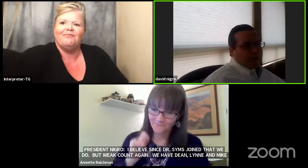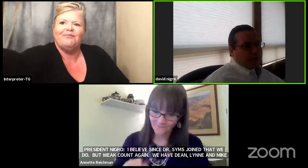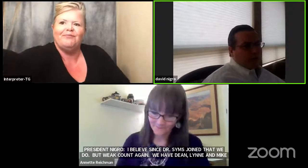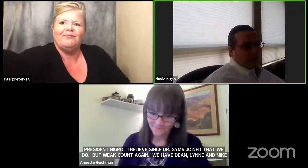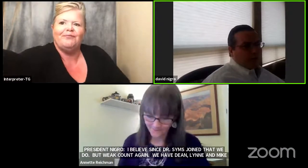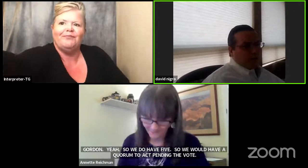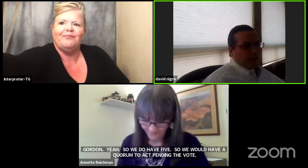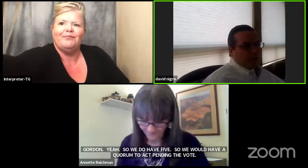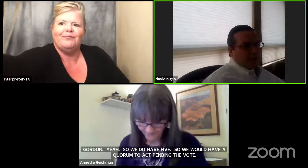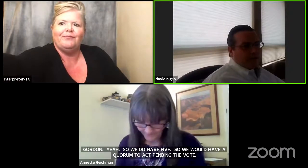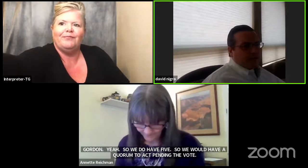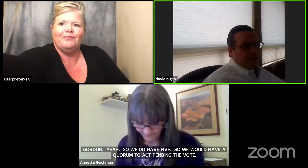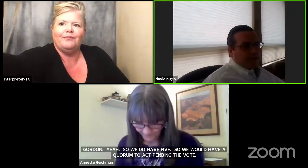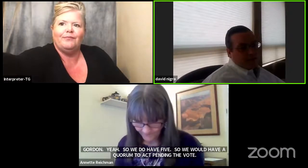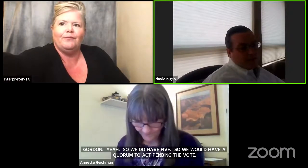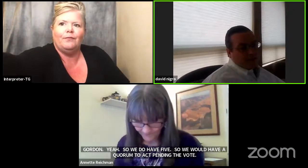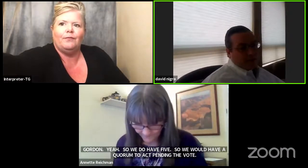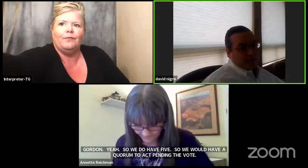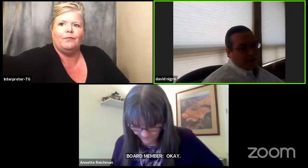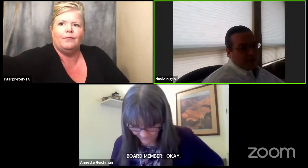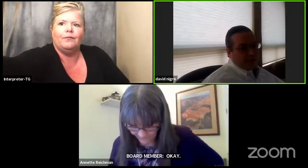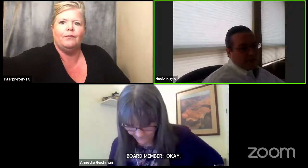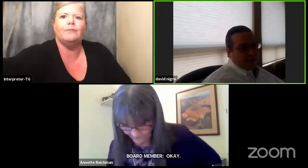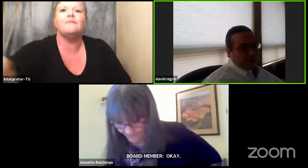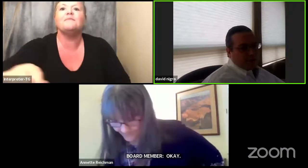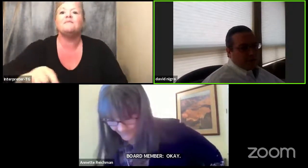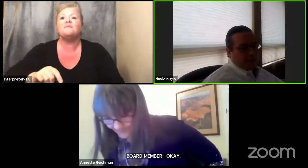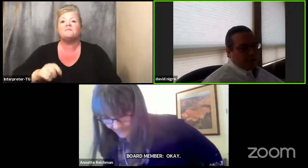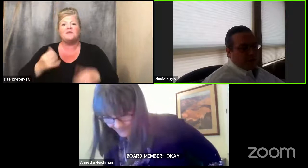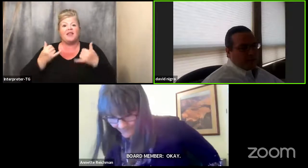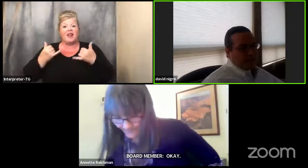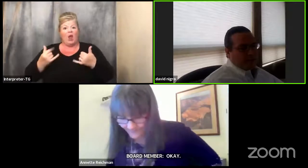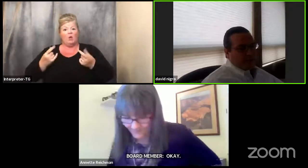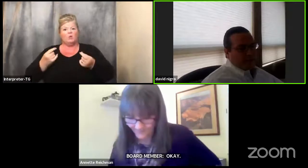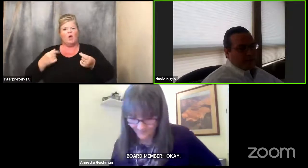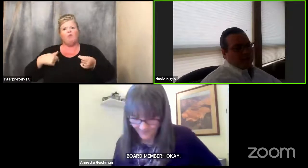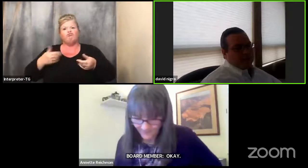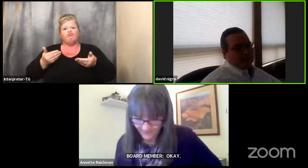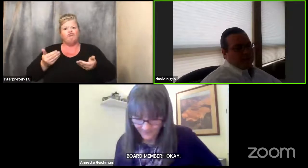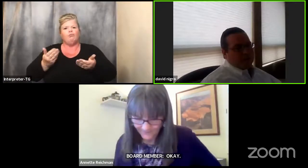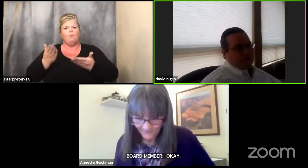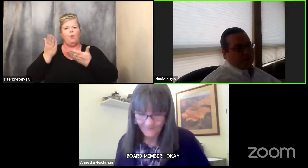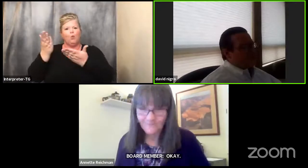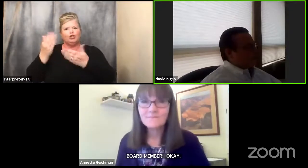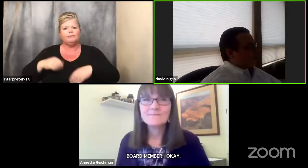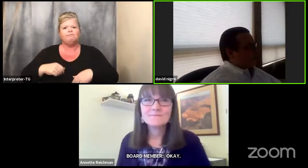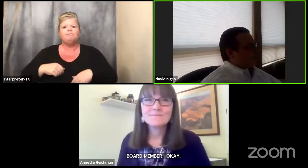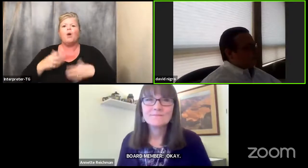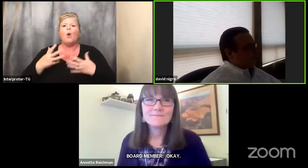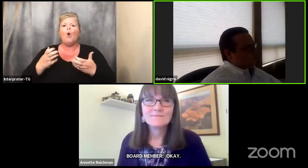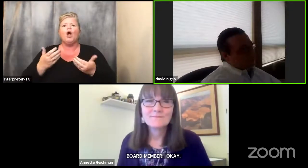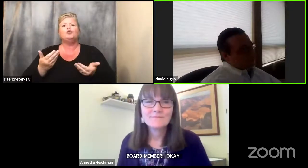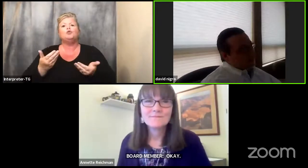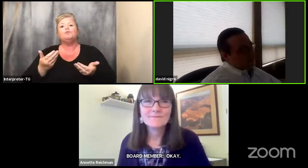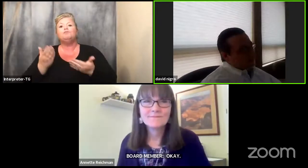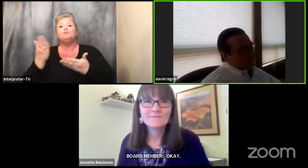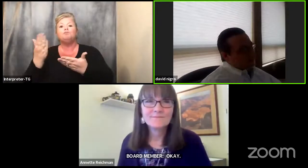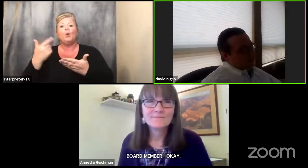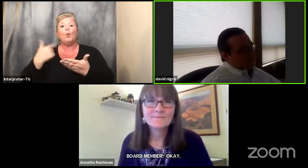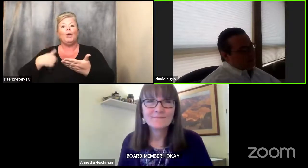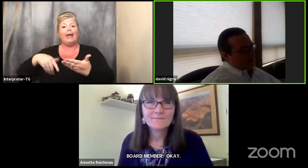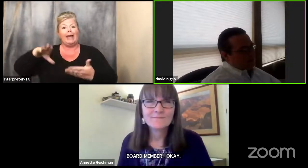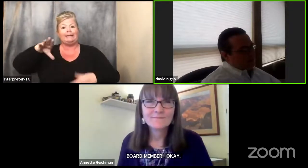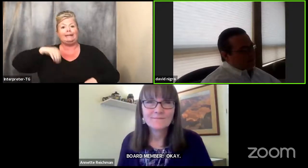What I would like to do then is I'll make the motion that I move that we accept or approve